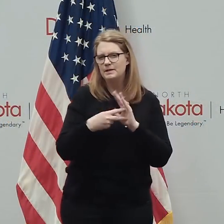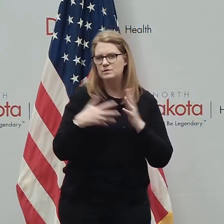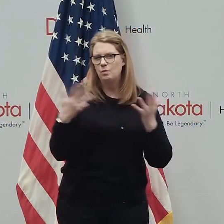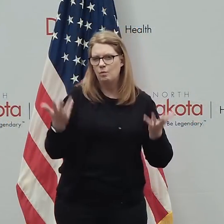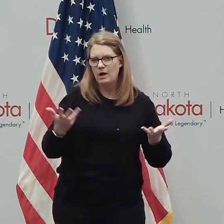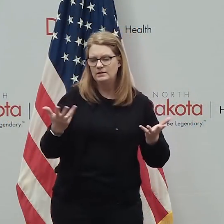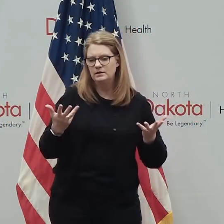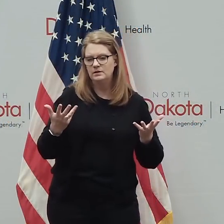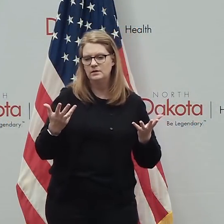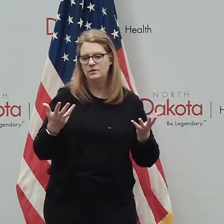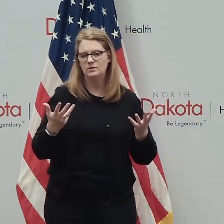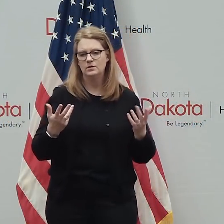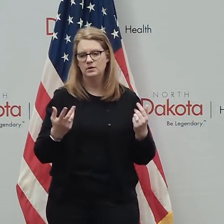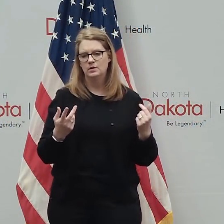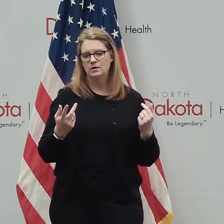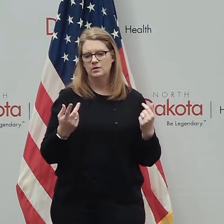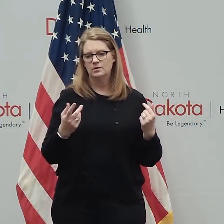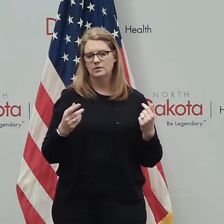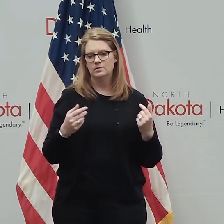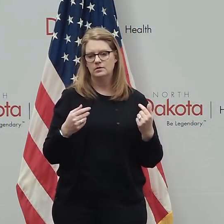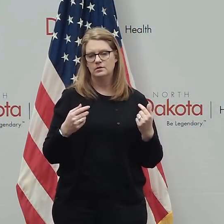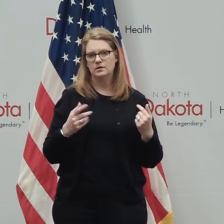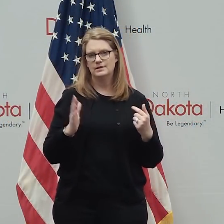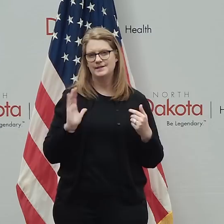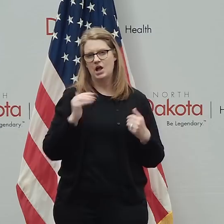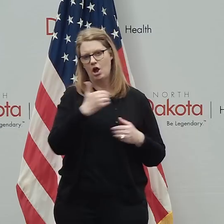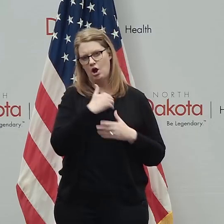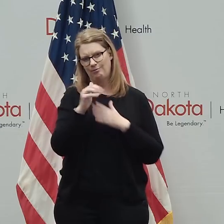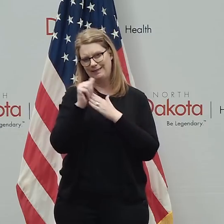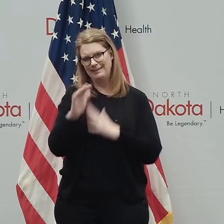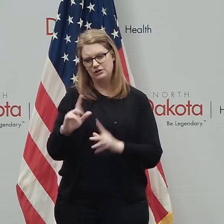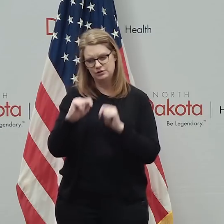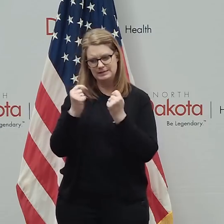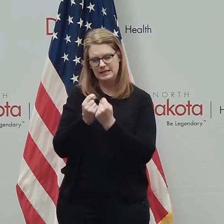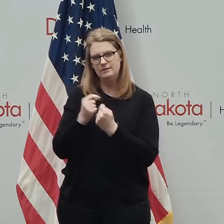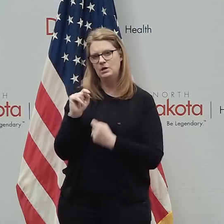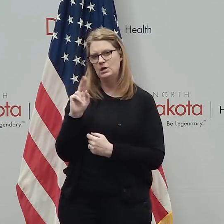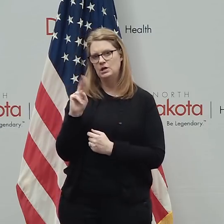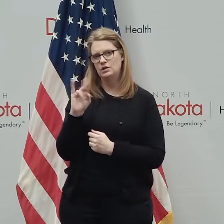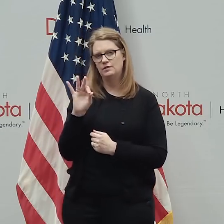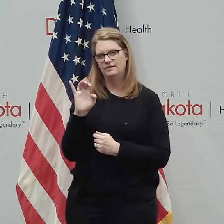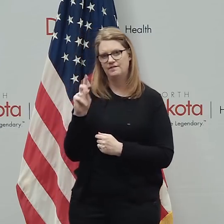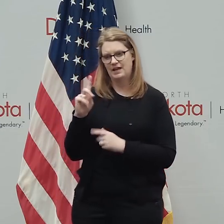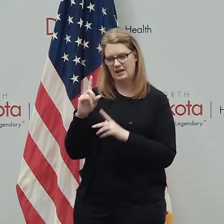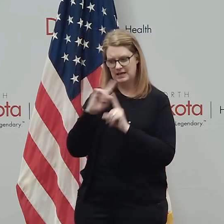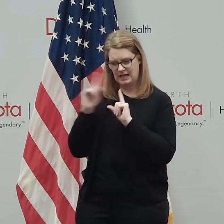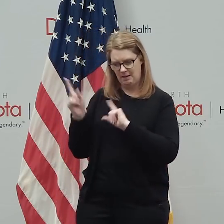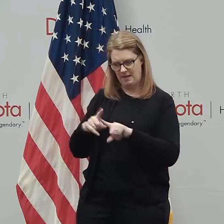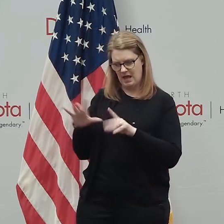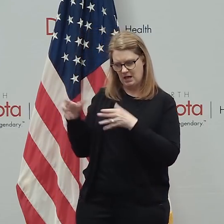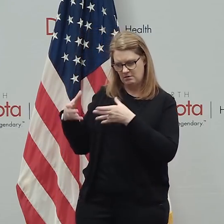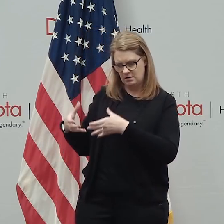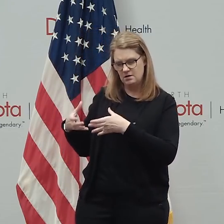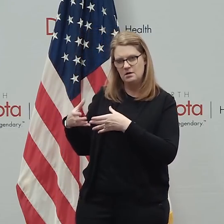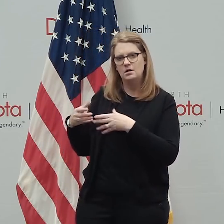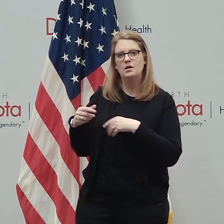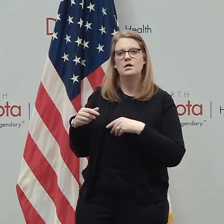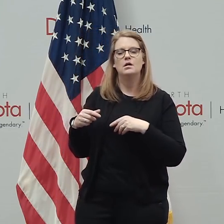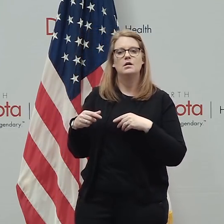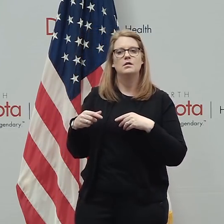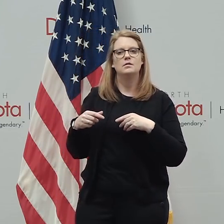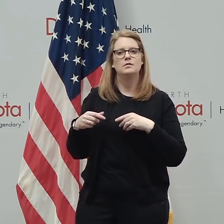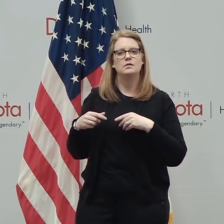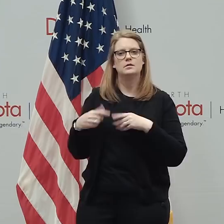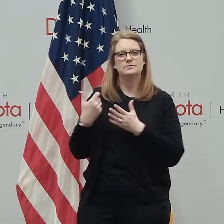we take a look at this as our leadership team, the Unified Command that kept meeting over the weekend and had